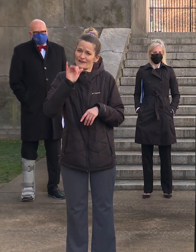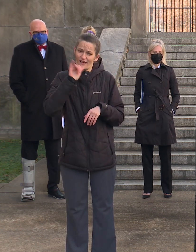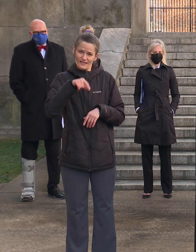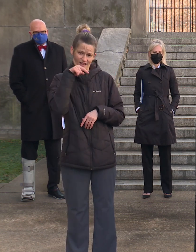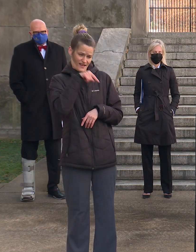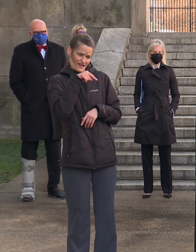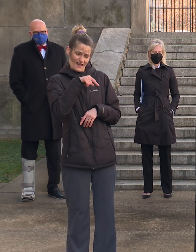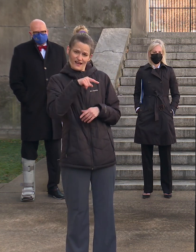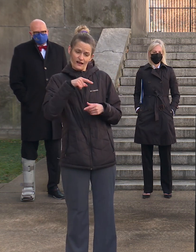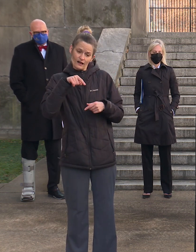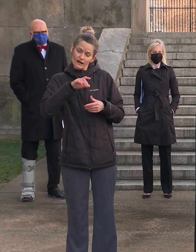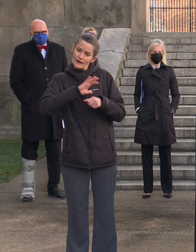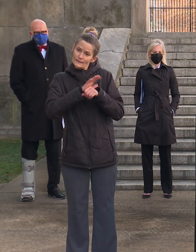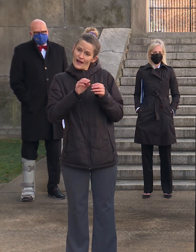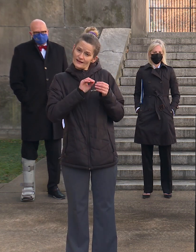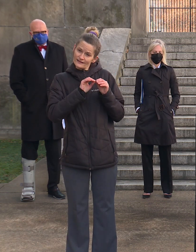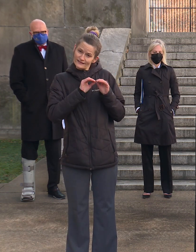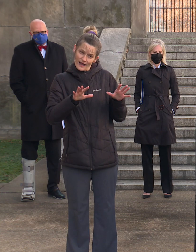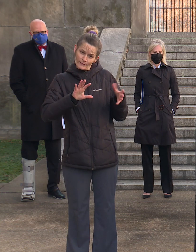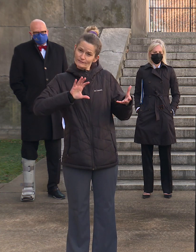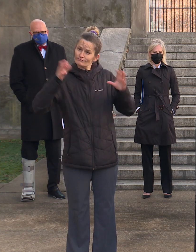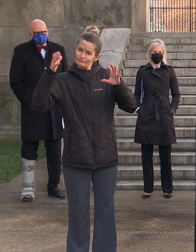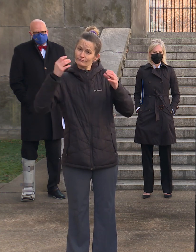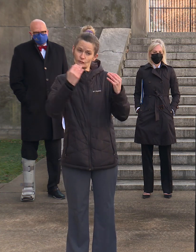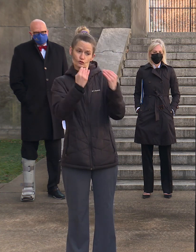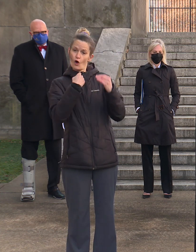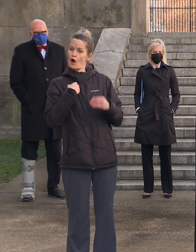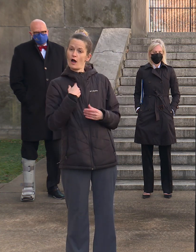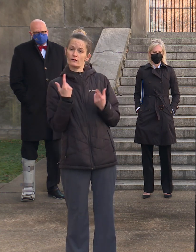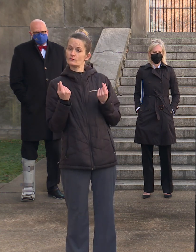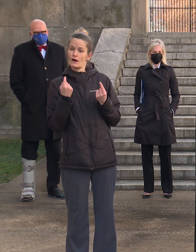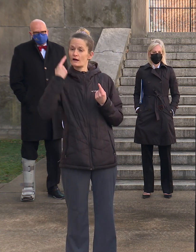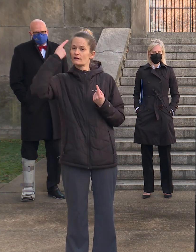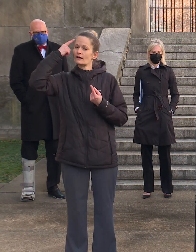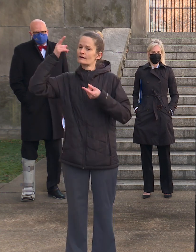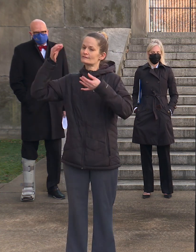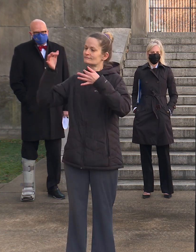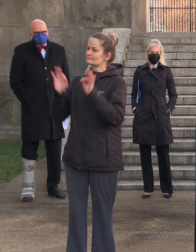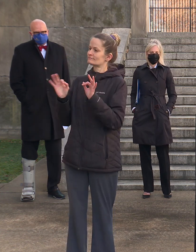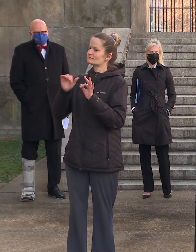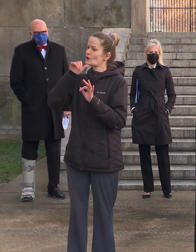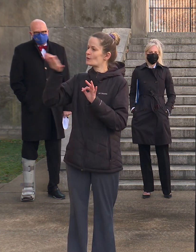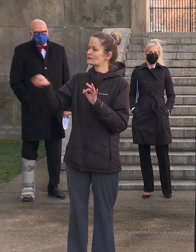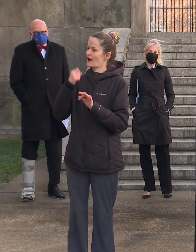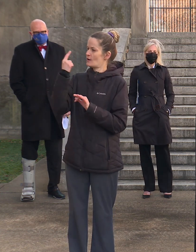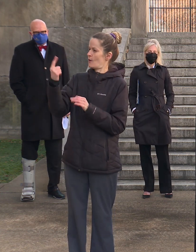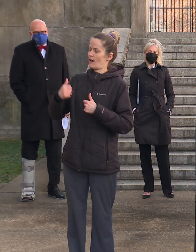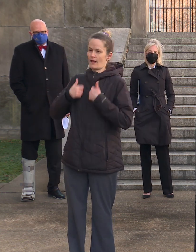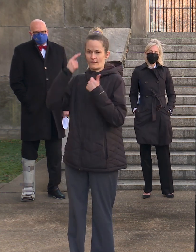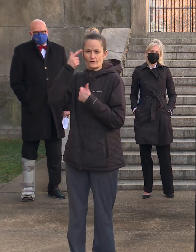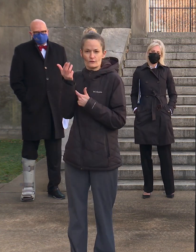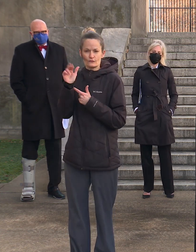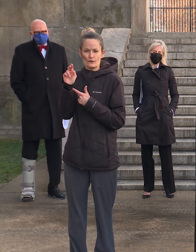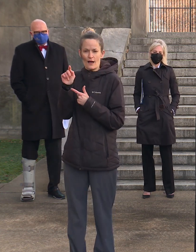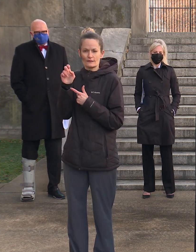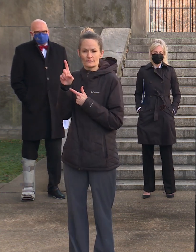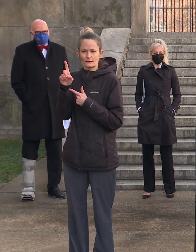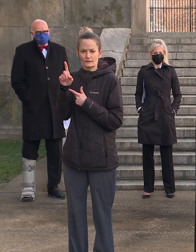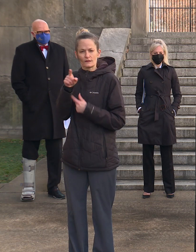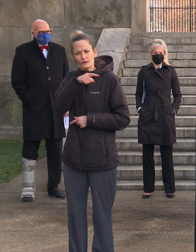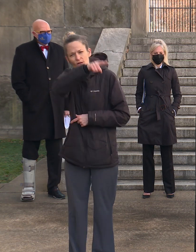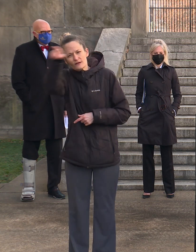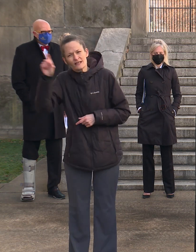anyone for granted. Right now, there is someone who needs to know that you care about them. Please reach